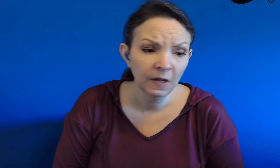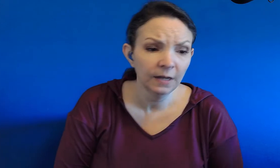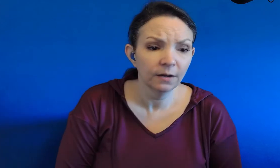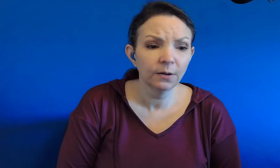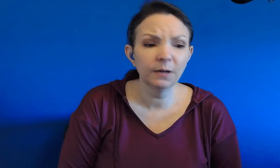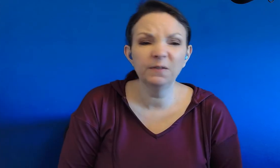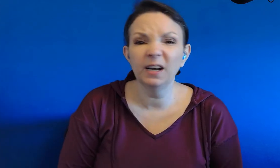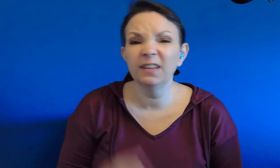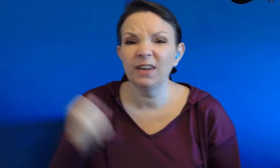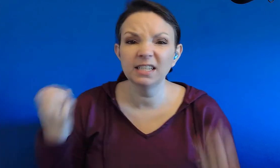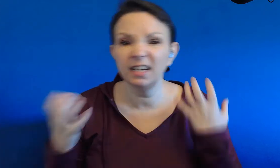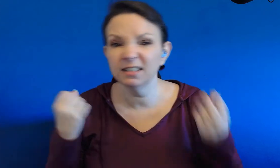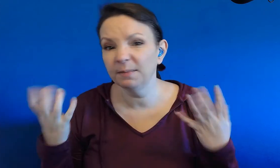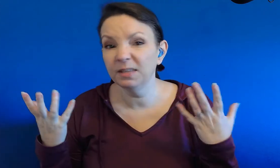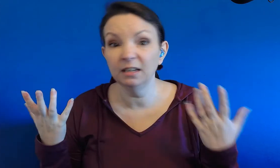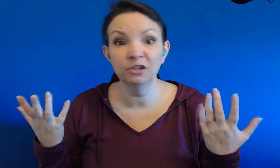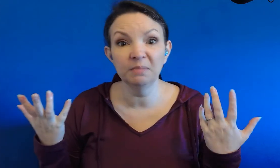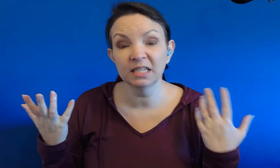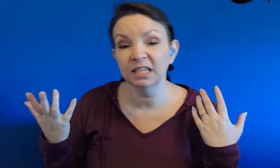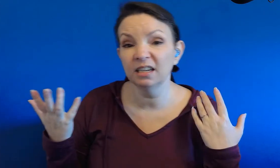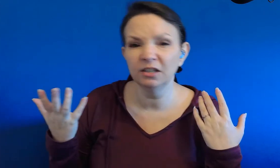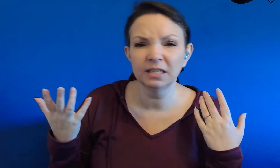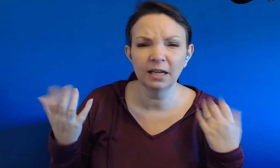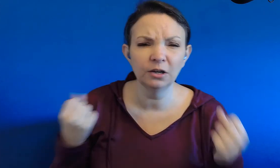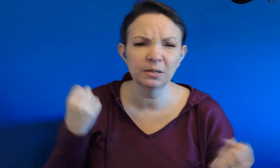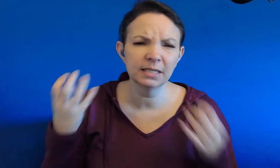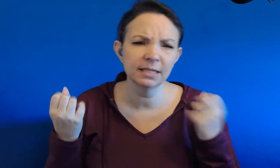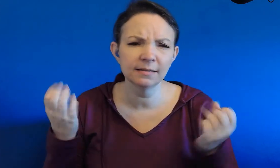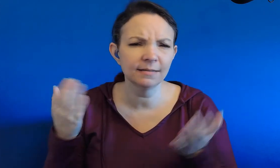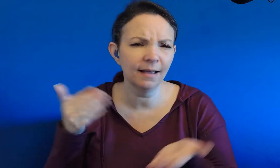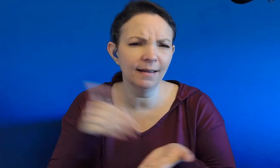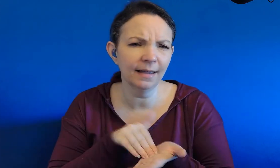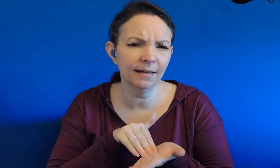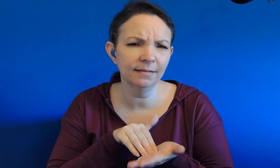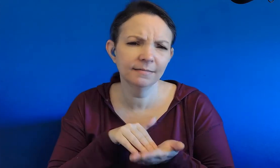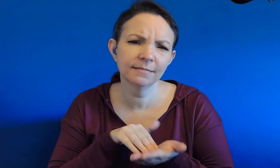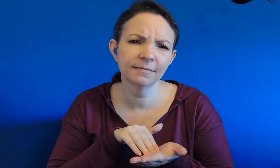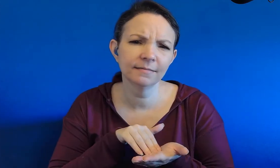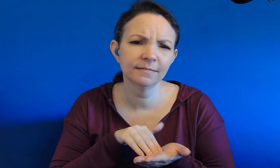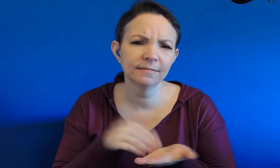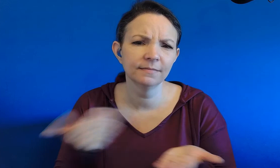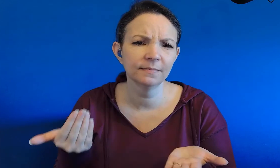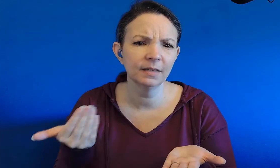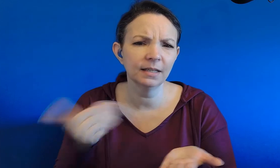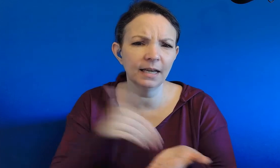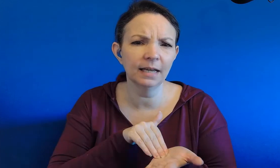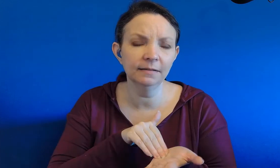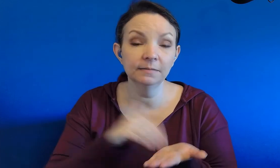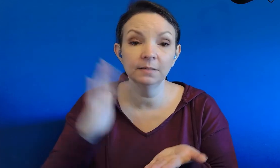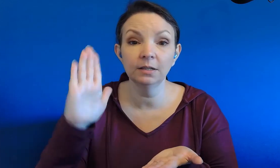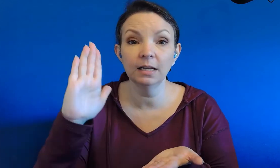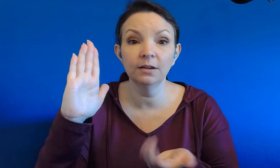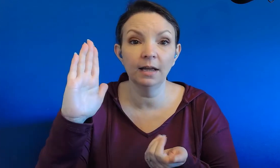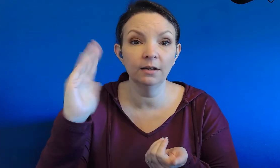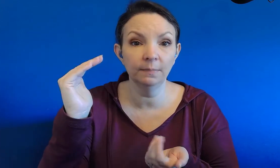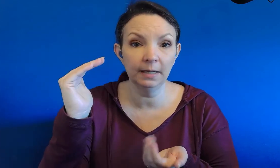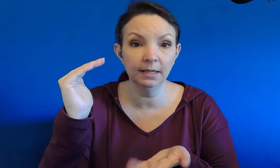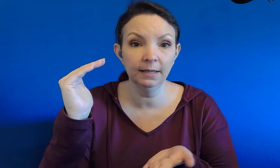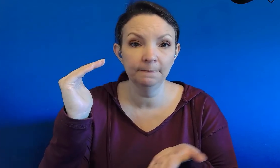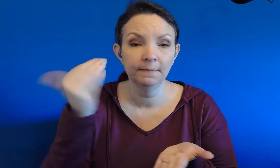Or if I sign something and you missed it and you say, sign again. Again. So you're taking your hand, you're bending it, and you're